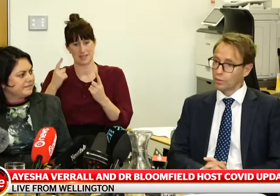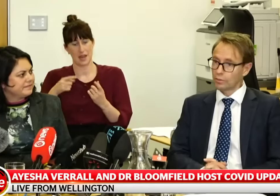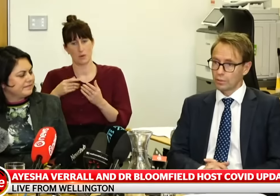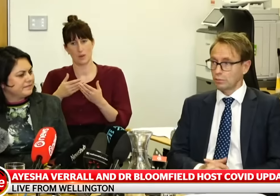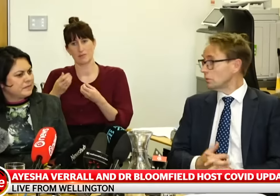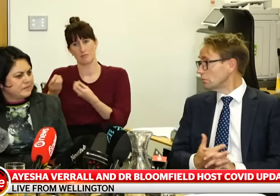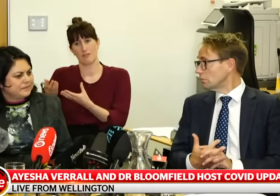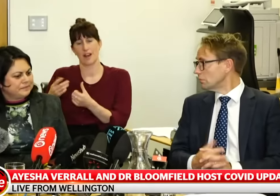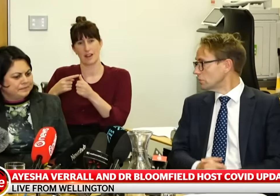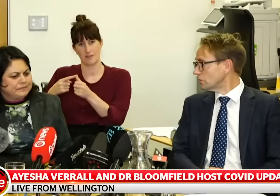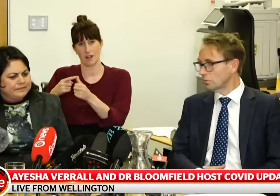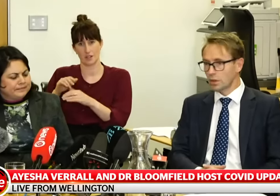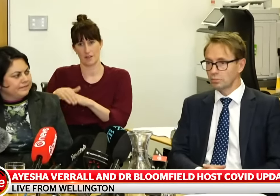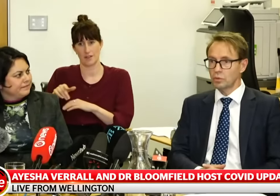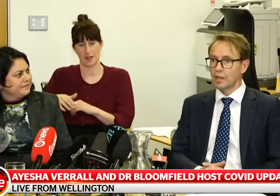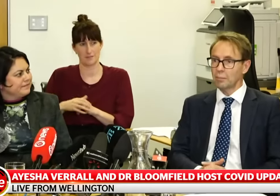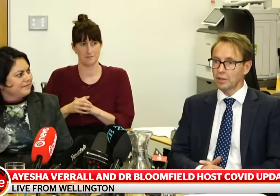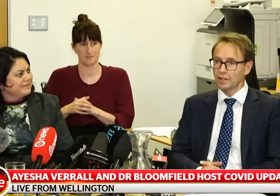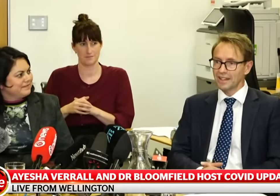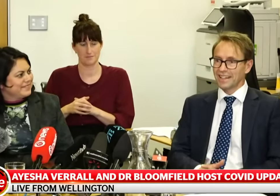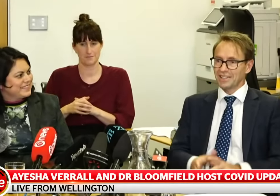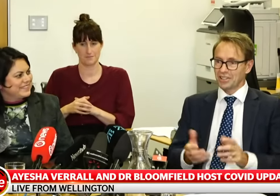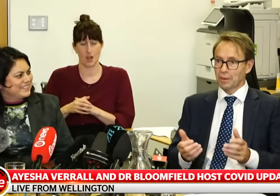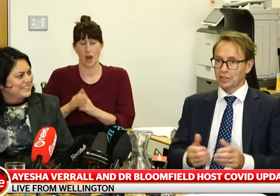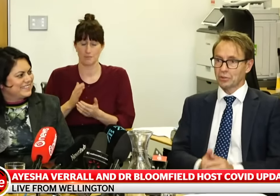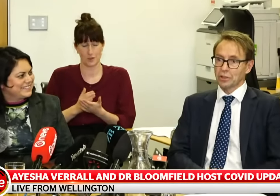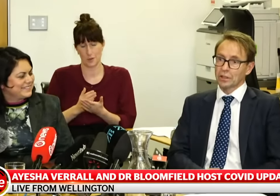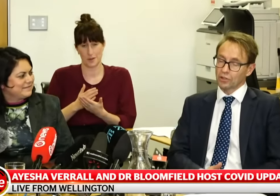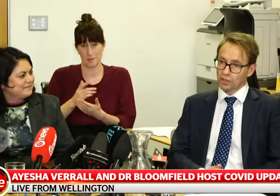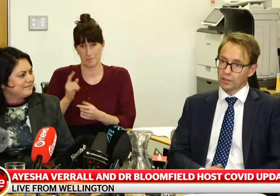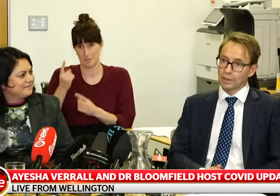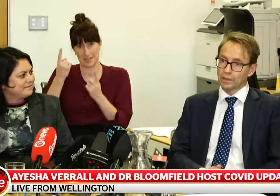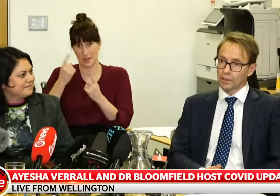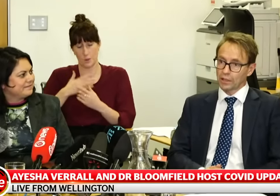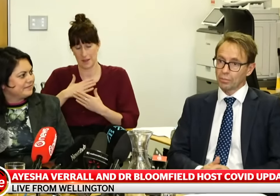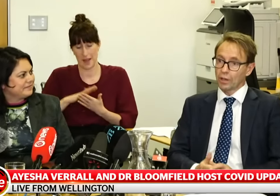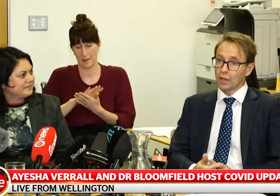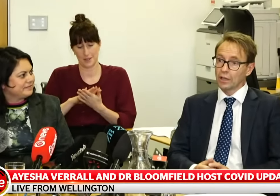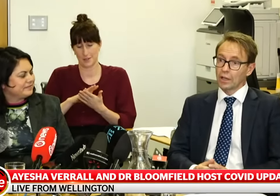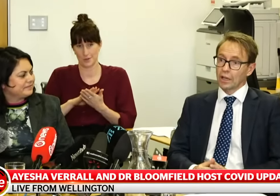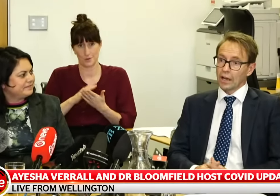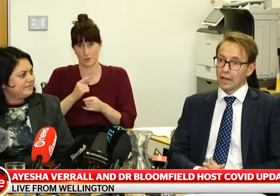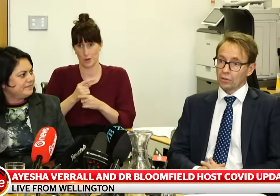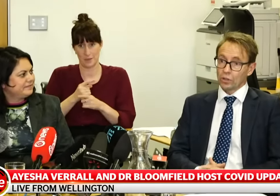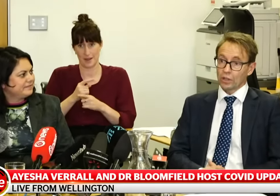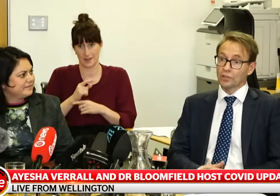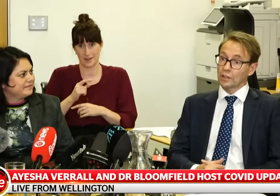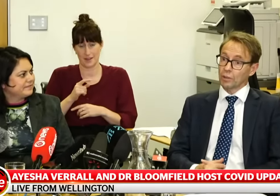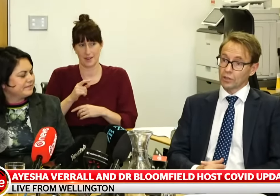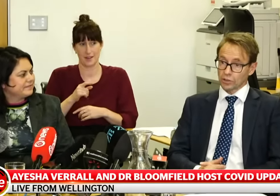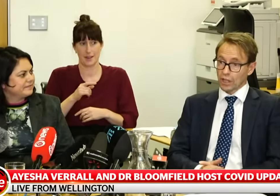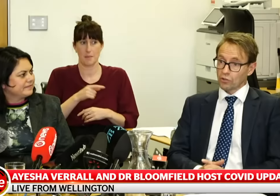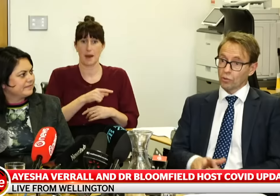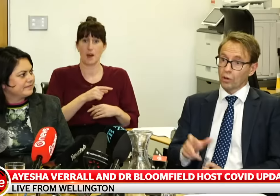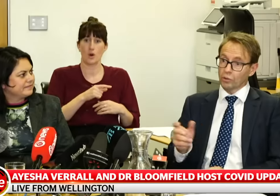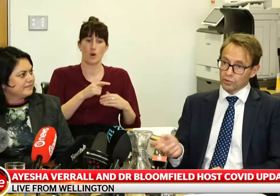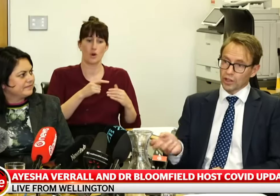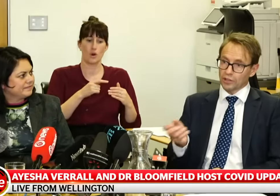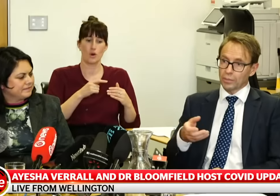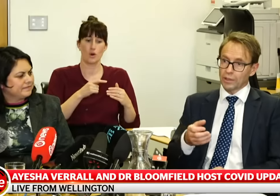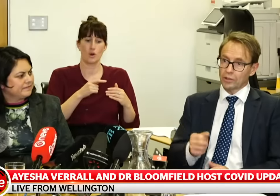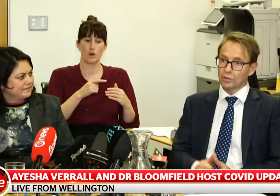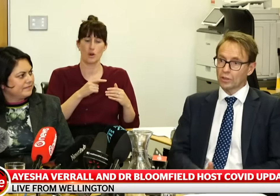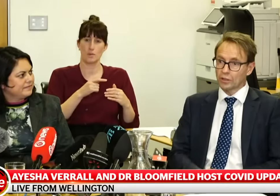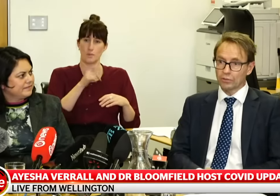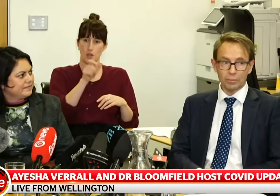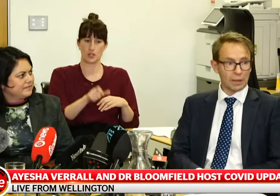that. Minister, we'll be happy to speak to it, and it's actually been organised and led by Dr. Andrew Old, who's going